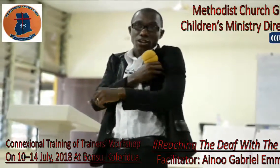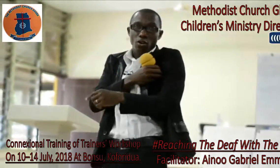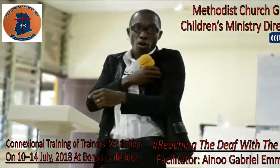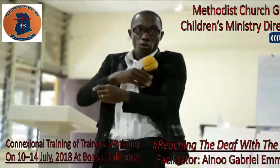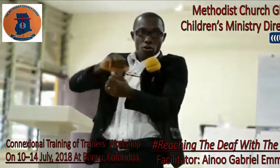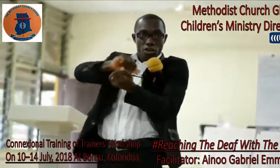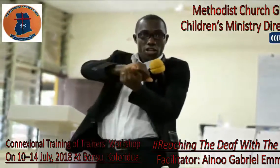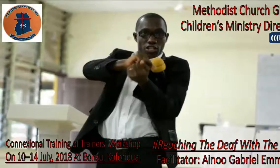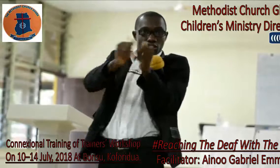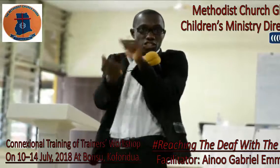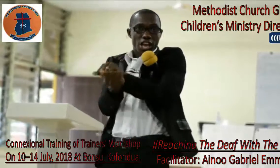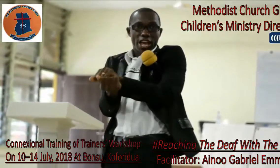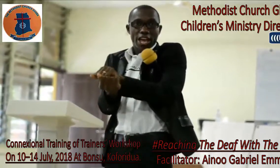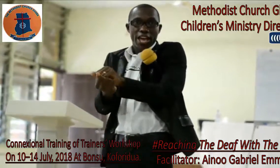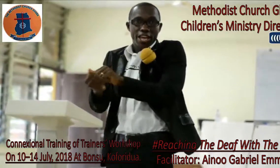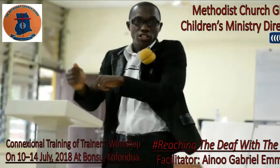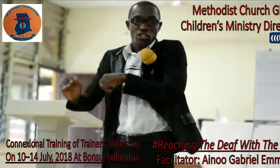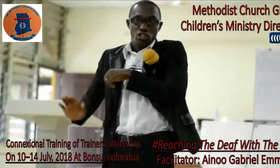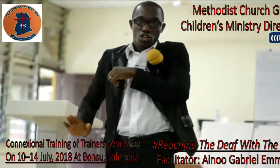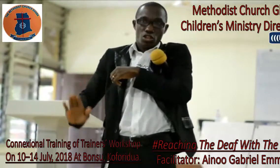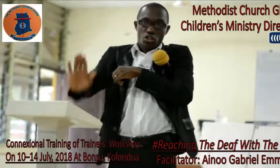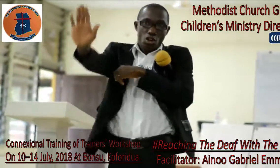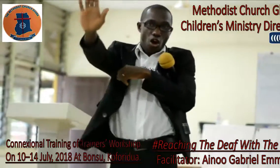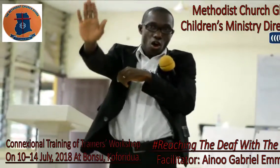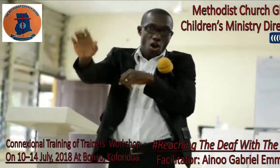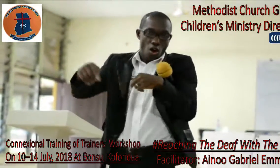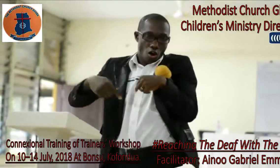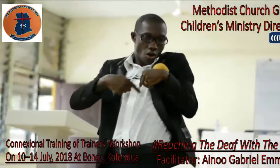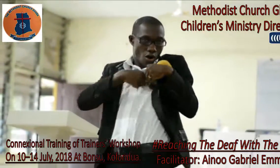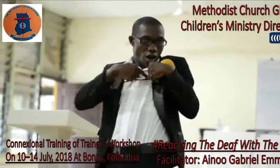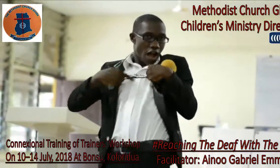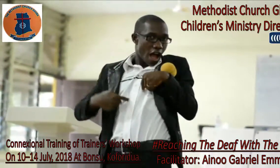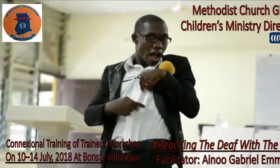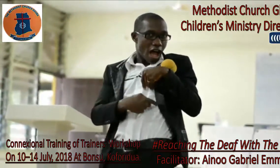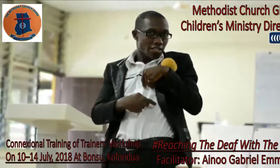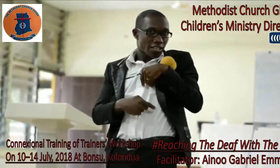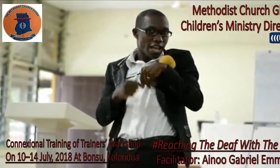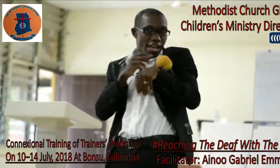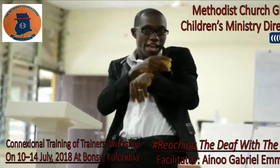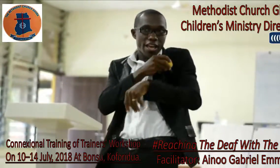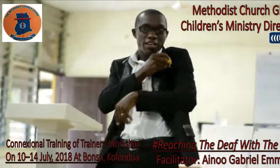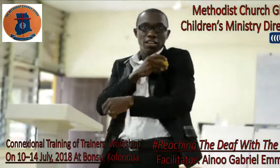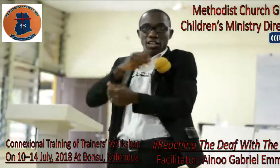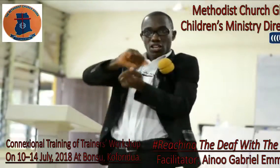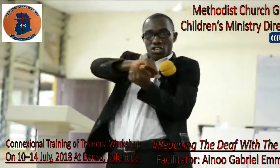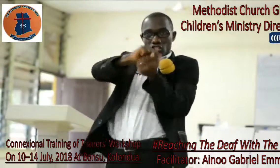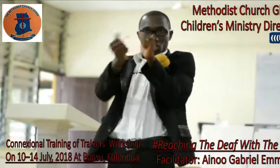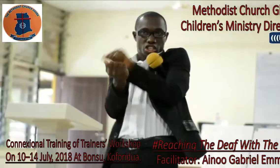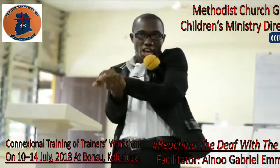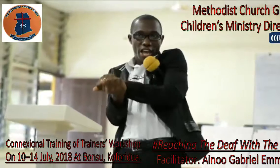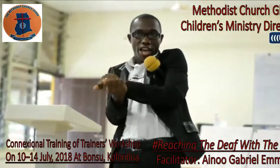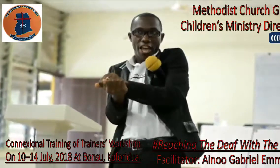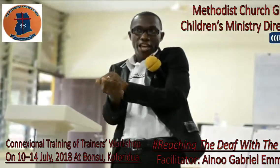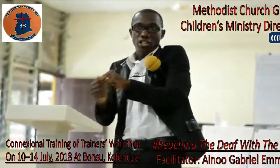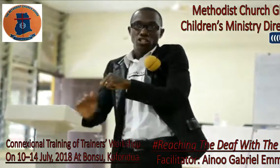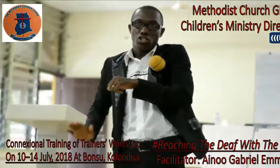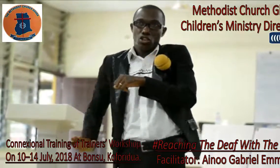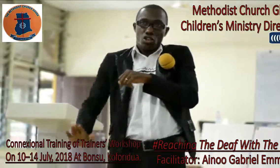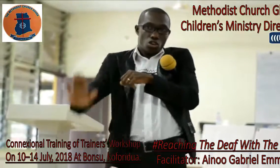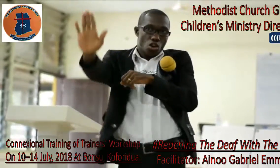go. Change your heart. Again, change